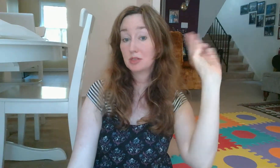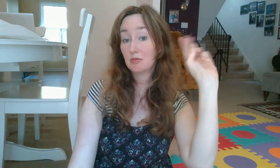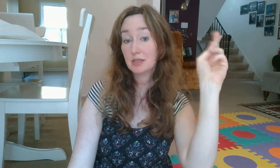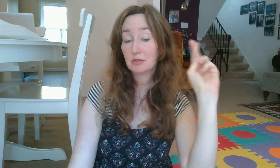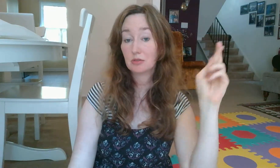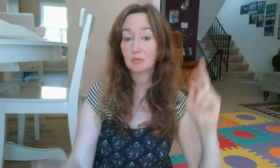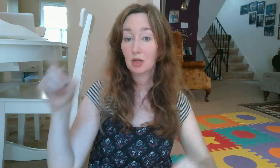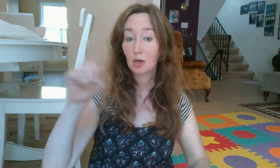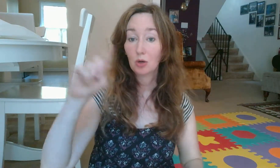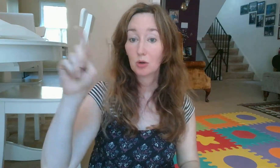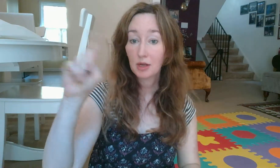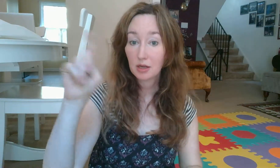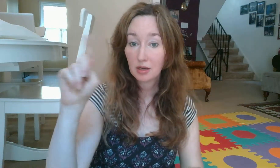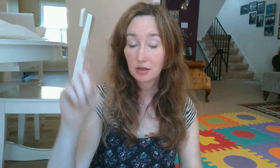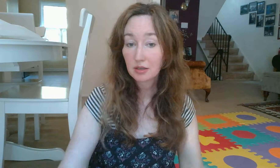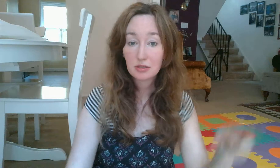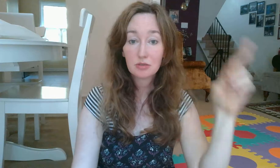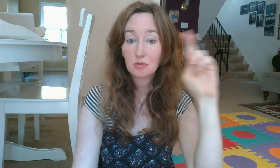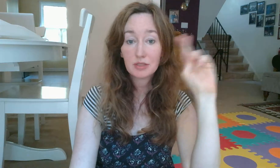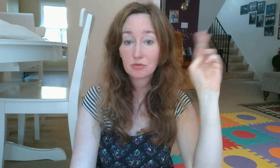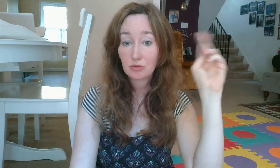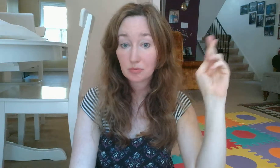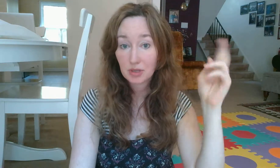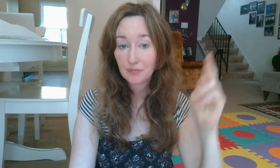your restroom? Where is your restroom?